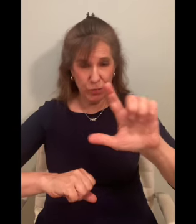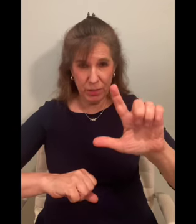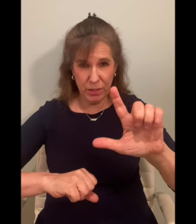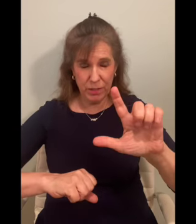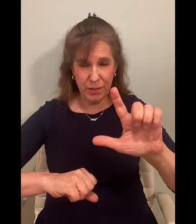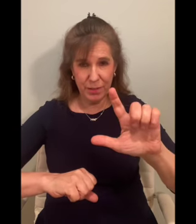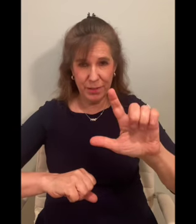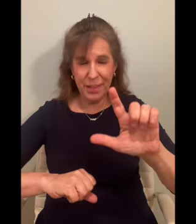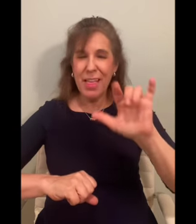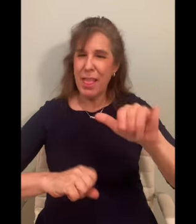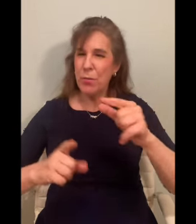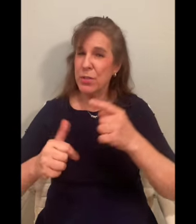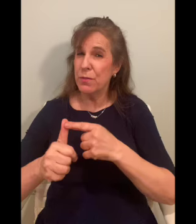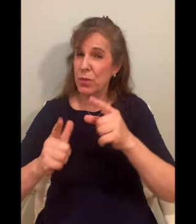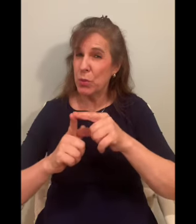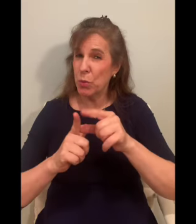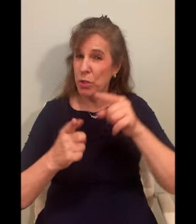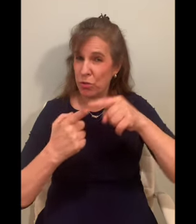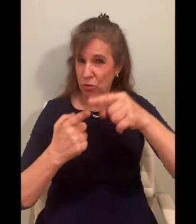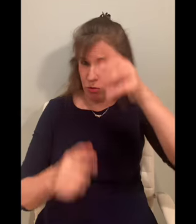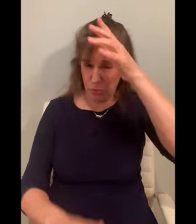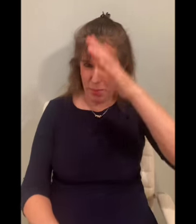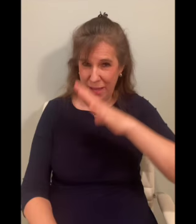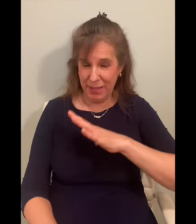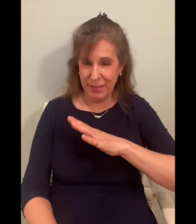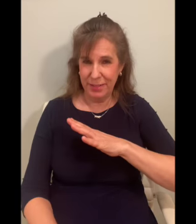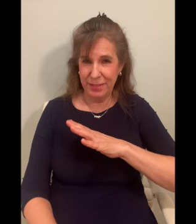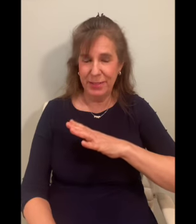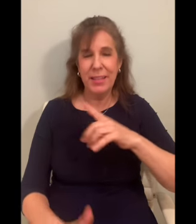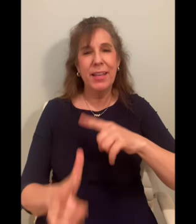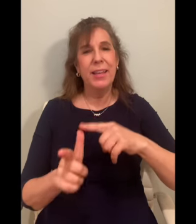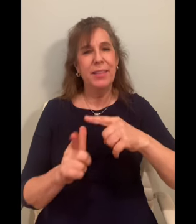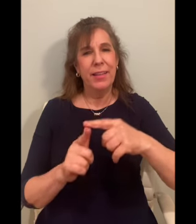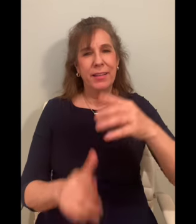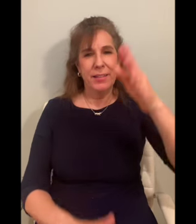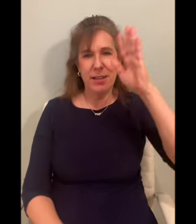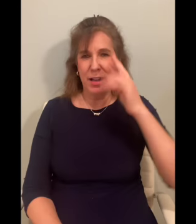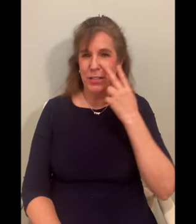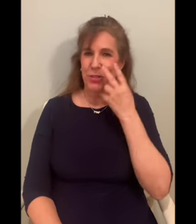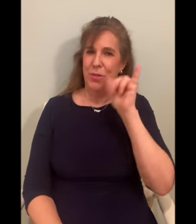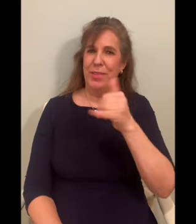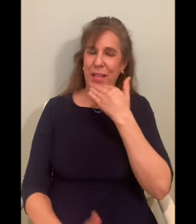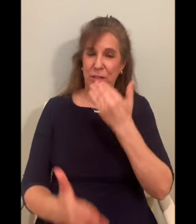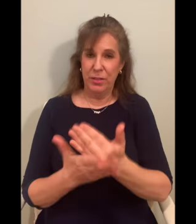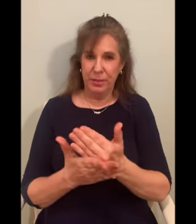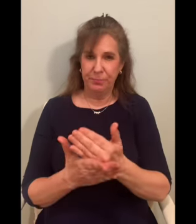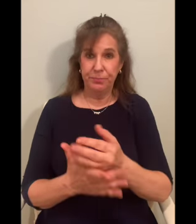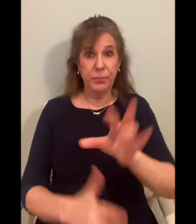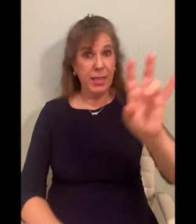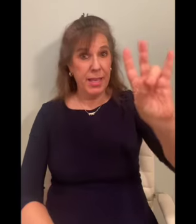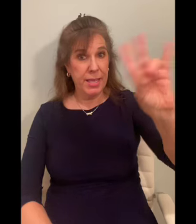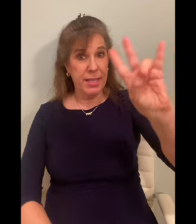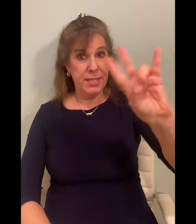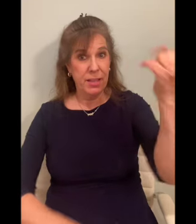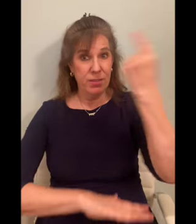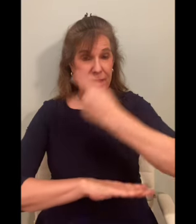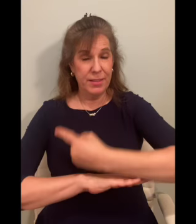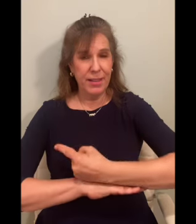day. And then on the 7th day it says He rested, and that's what we call Shabbat, which means the Sabbath, the day of